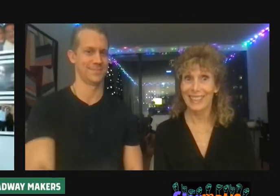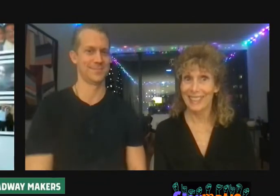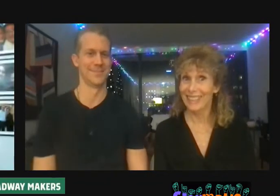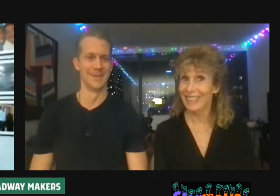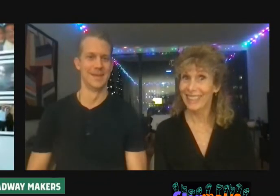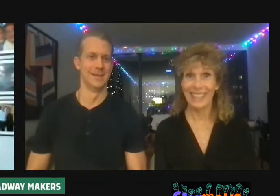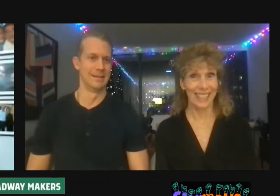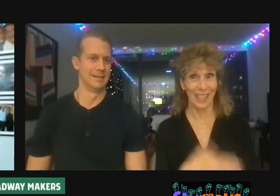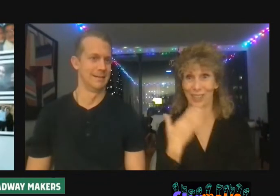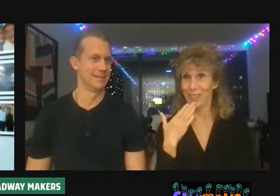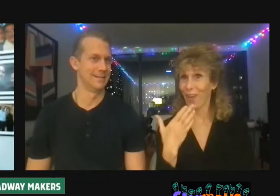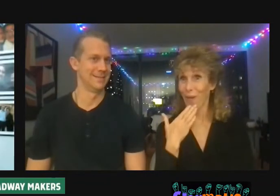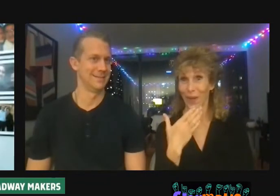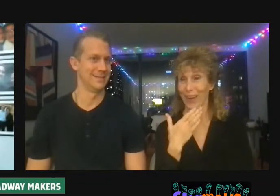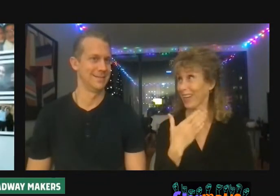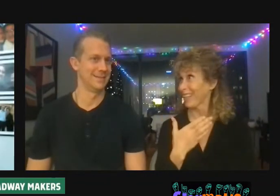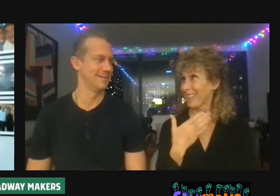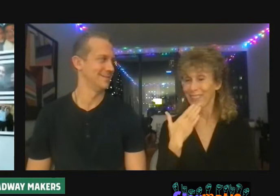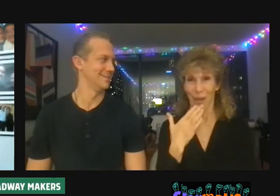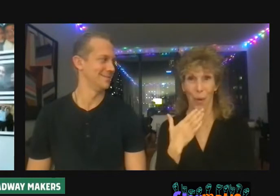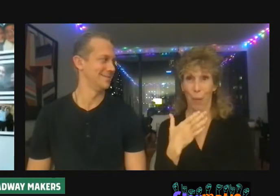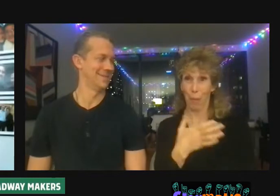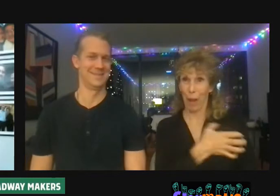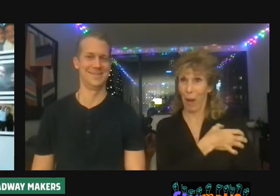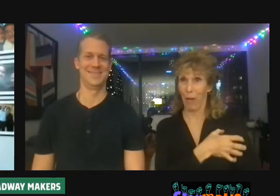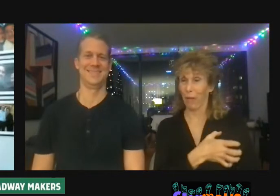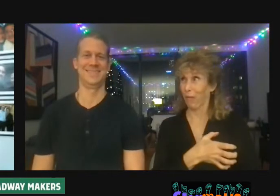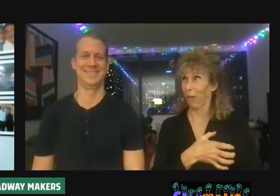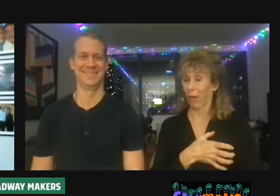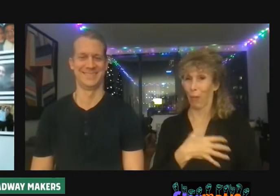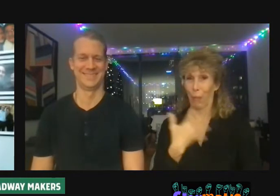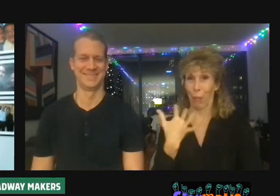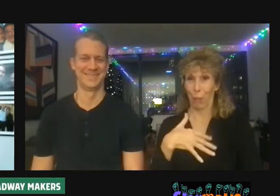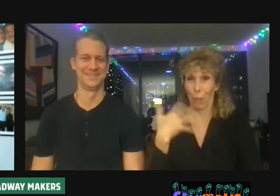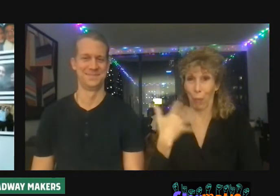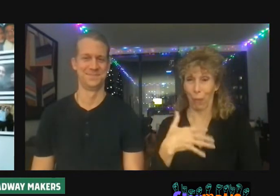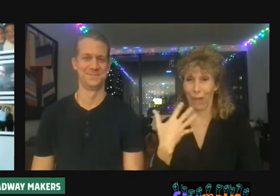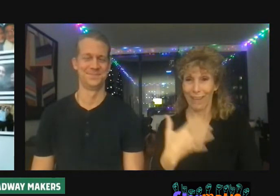So good, so powerful.